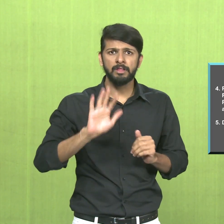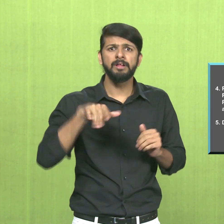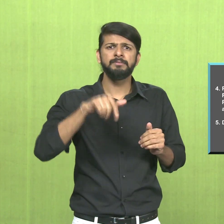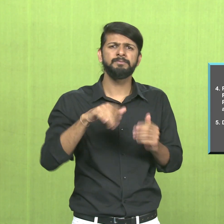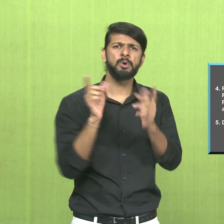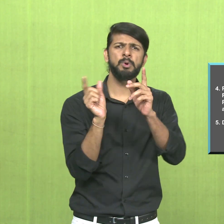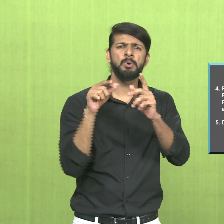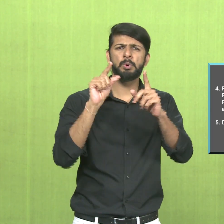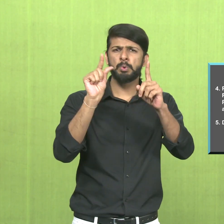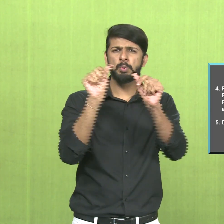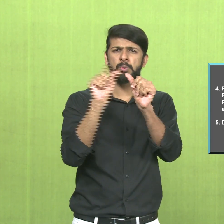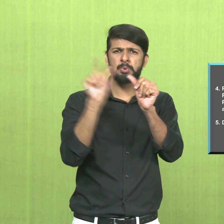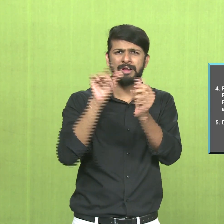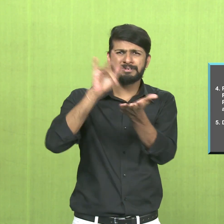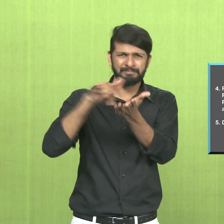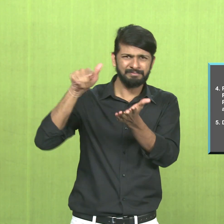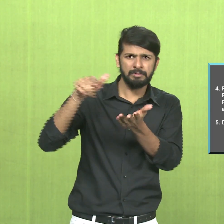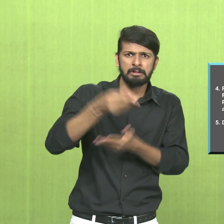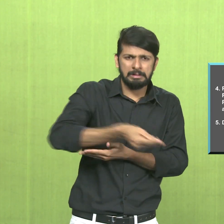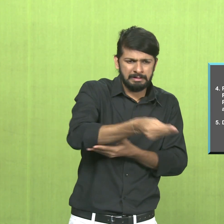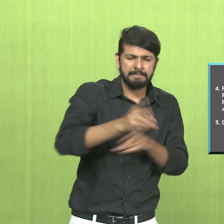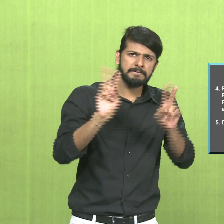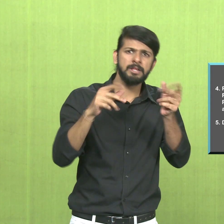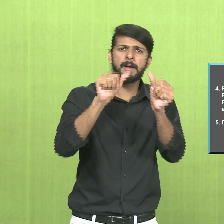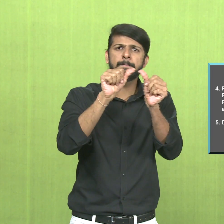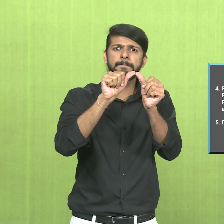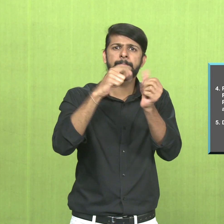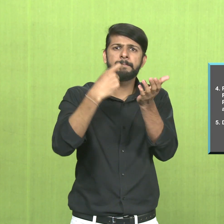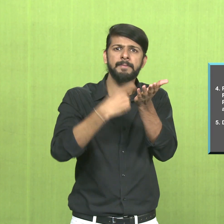and then in Uttarakhand and Bihar